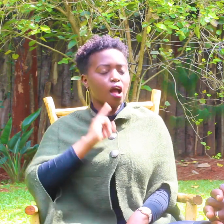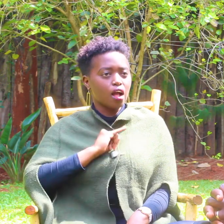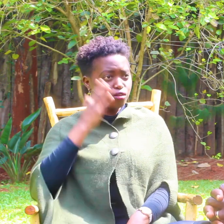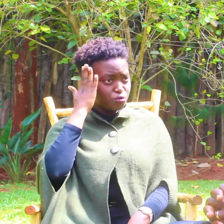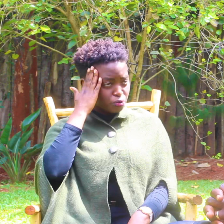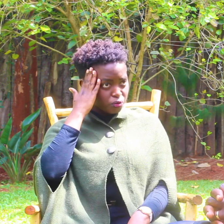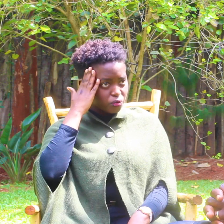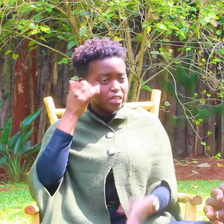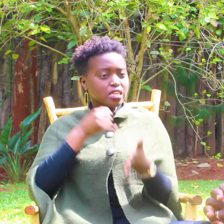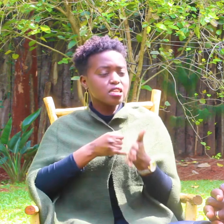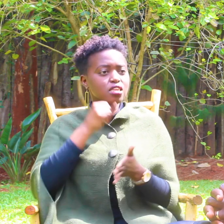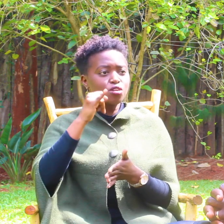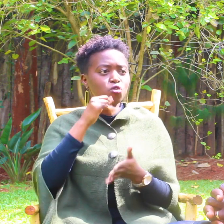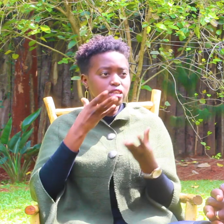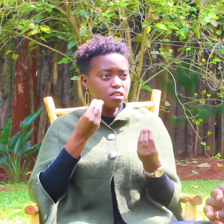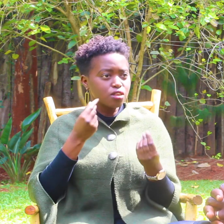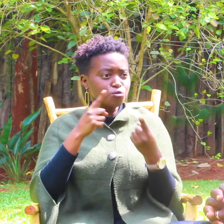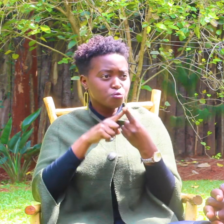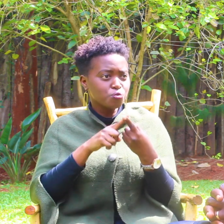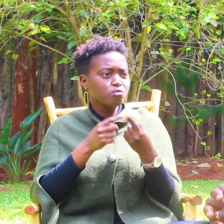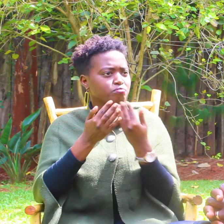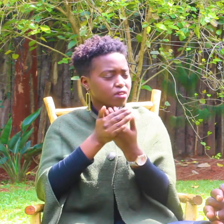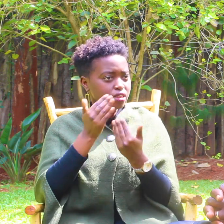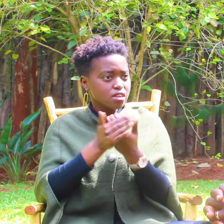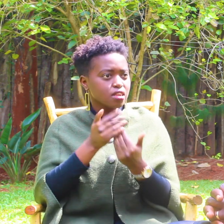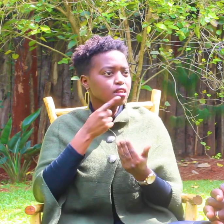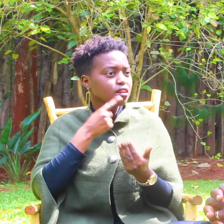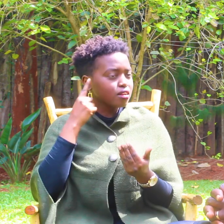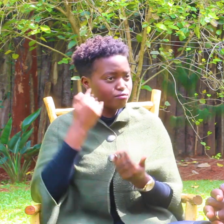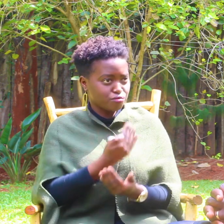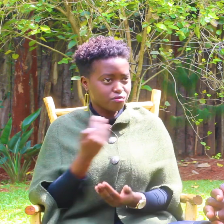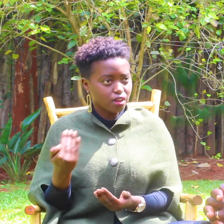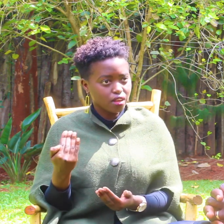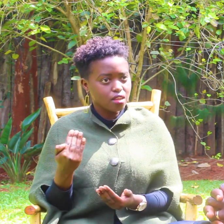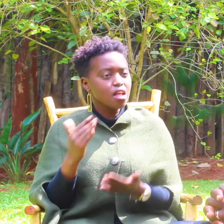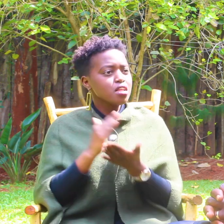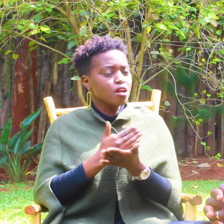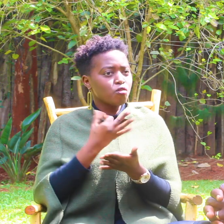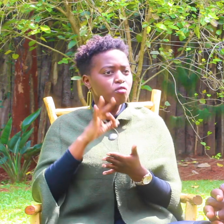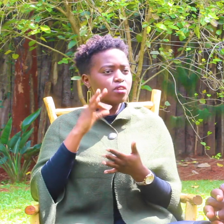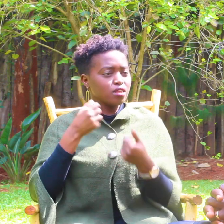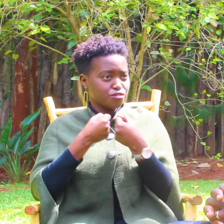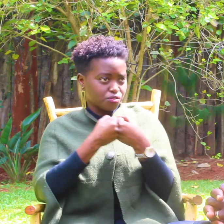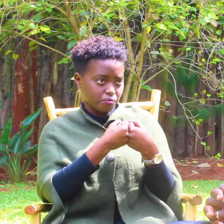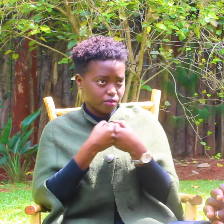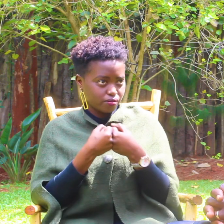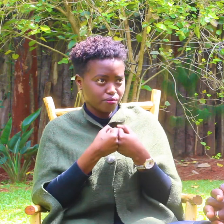So, question four. I know it's not easy to take care of a deaf child. So, could you explain to